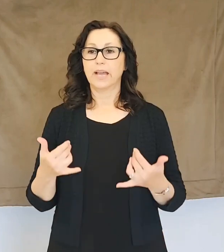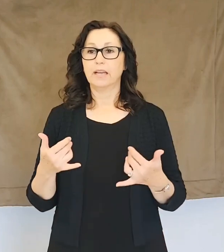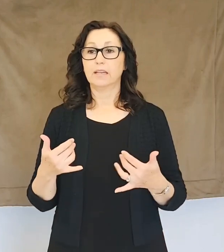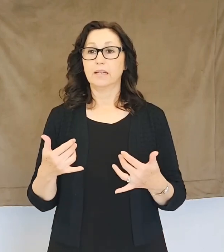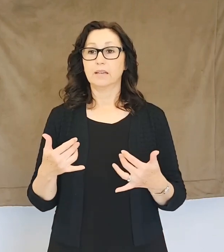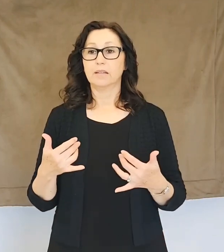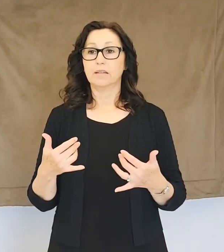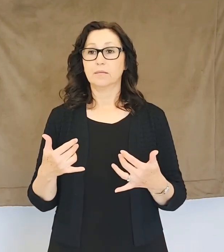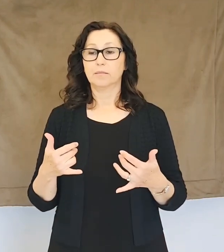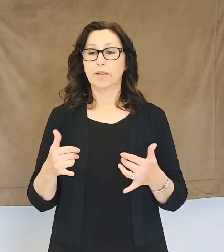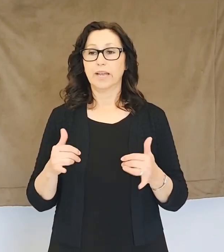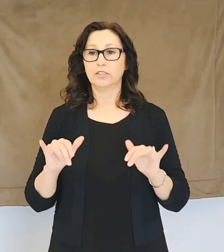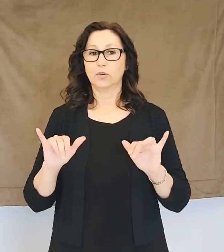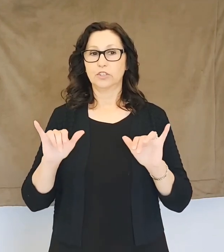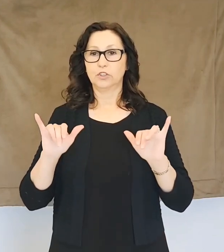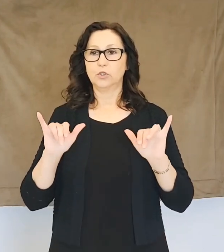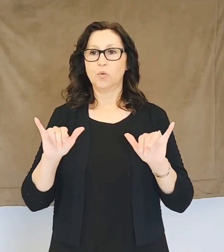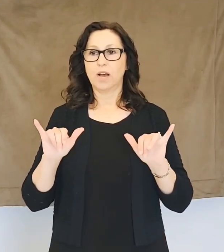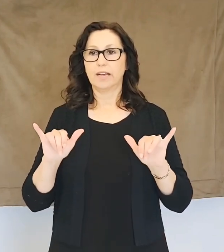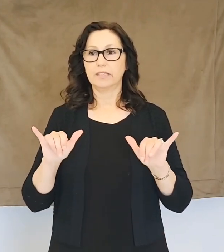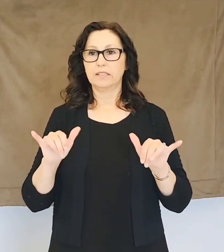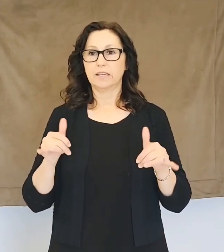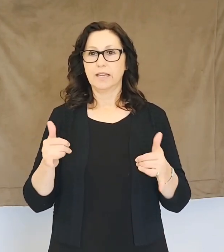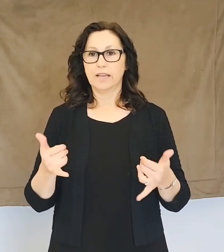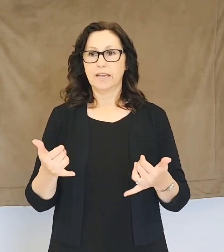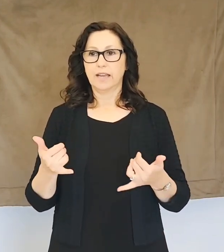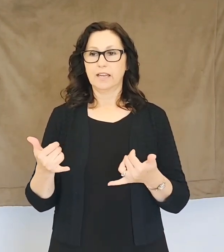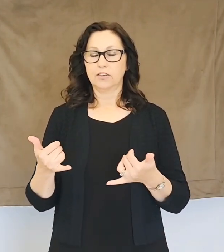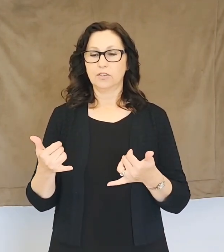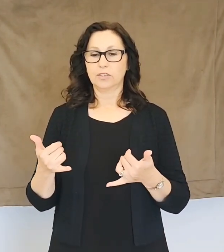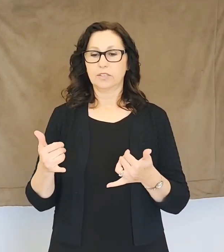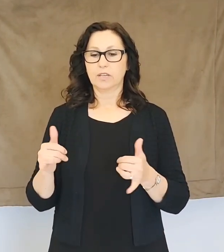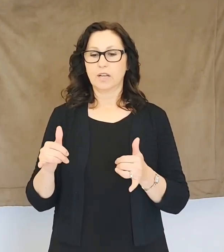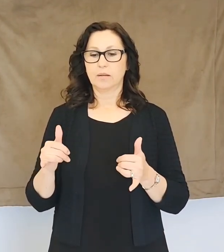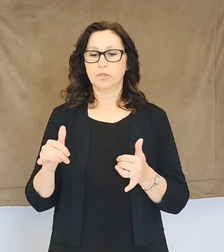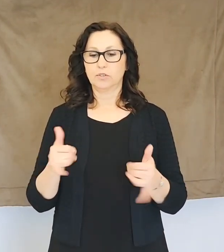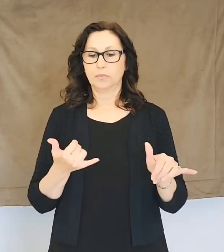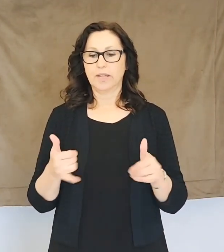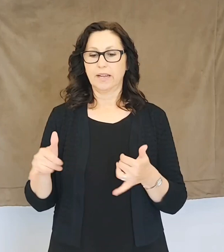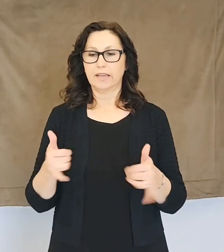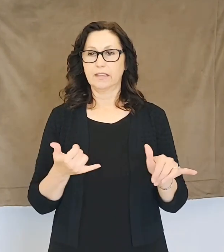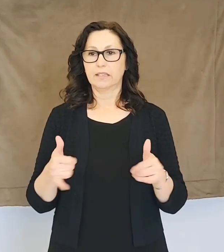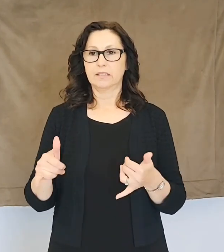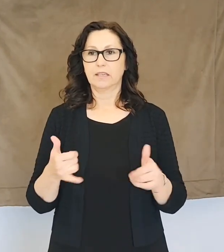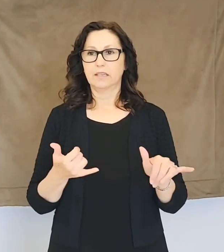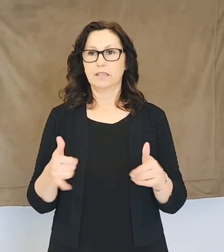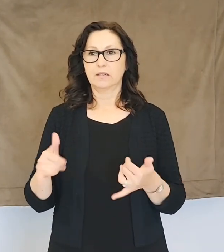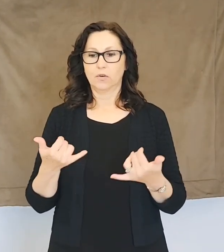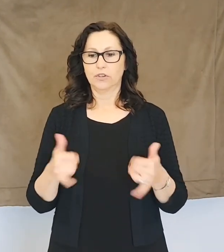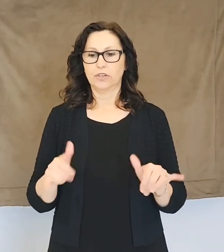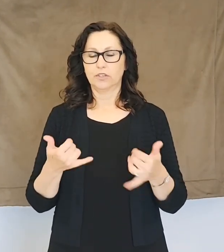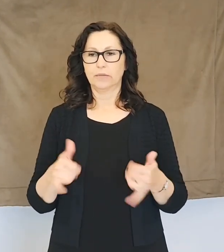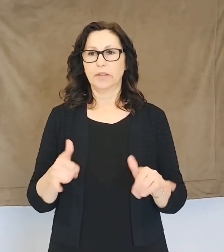Play. Play. So it's two Y's, and you just you do play like this, or you can do